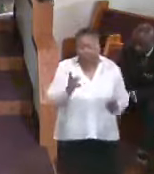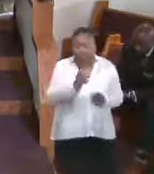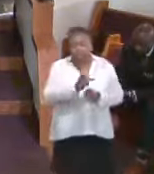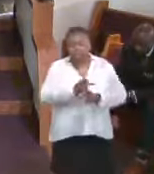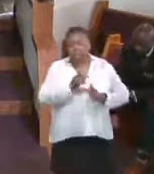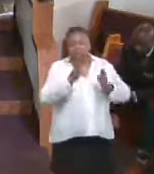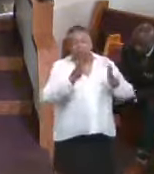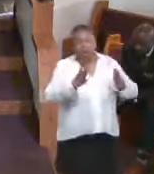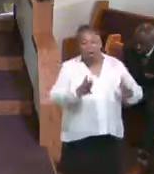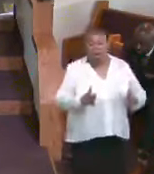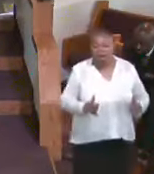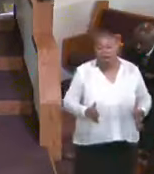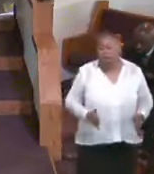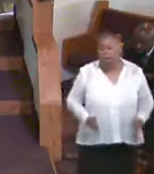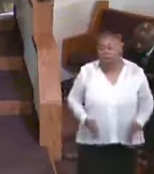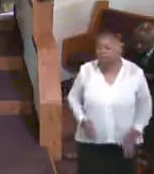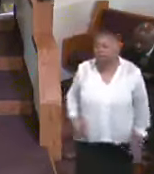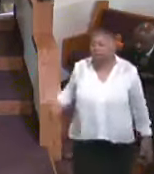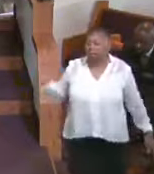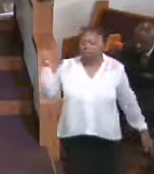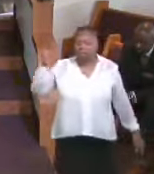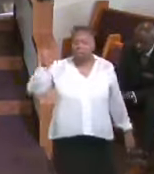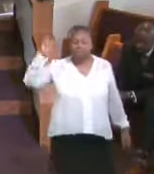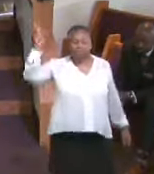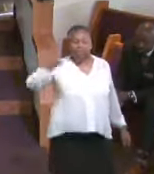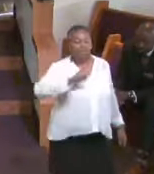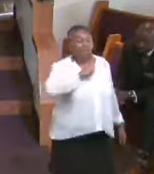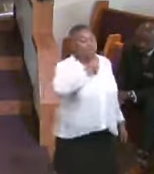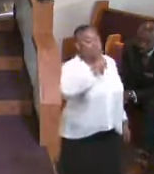Keeper. Yes, he is. Yes,